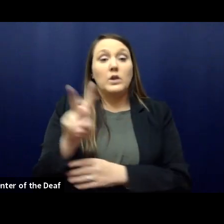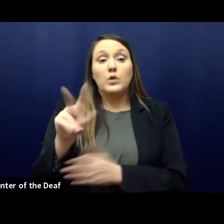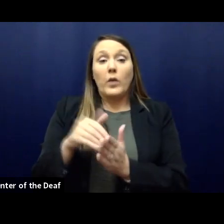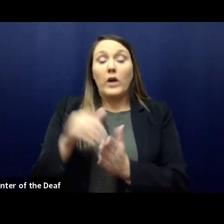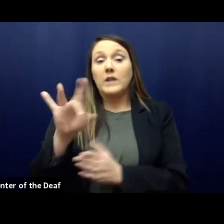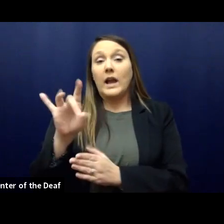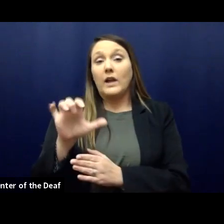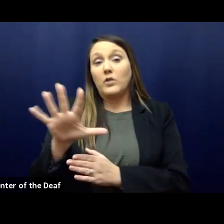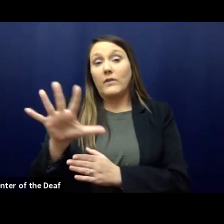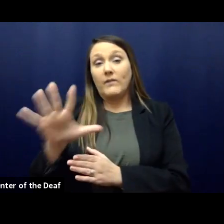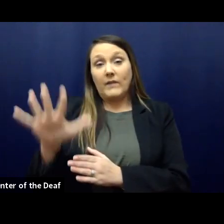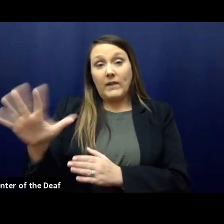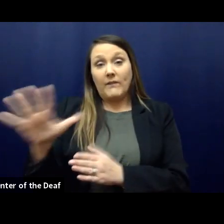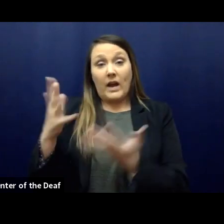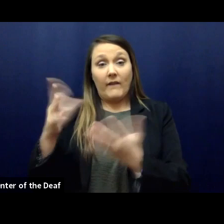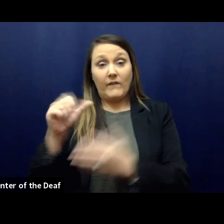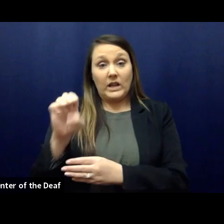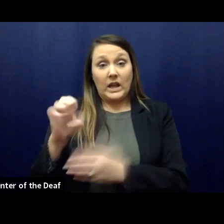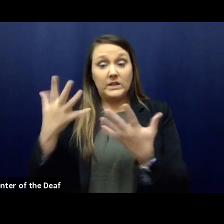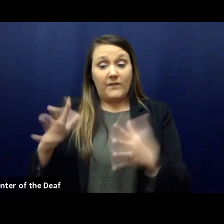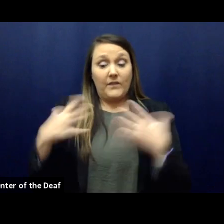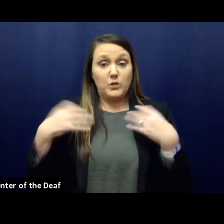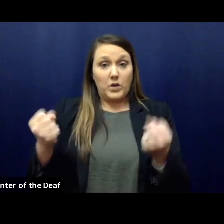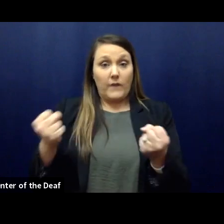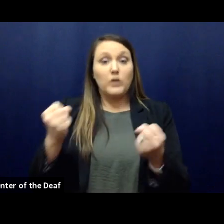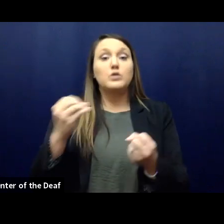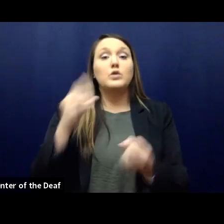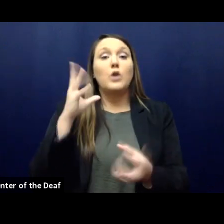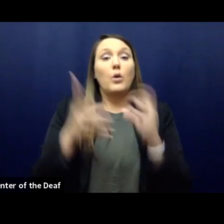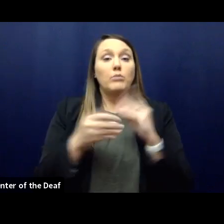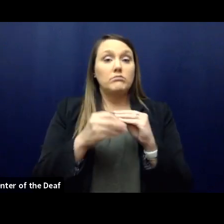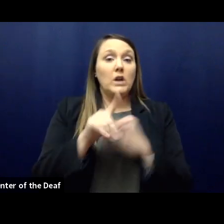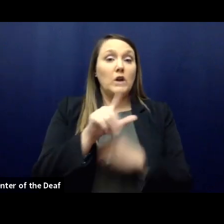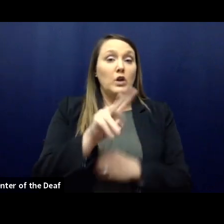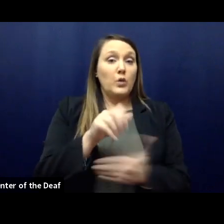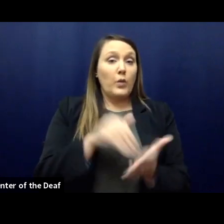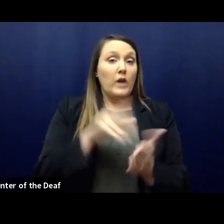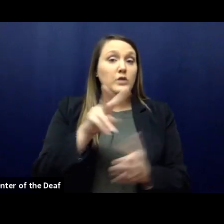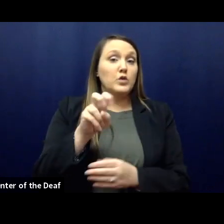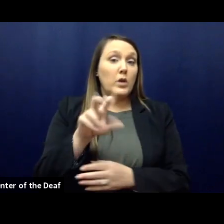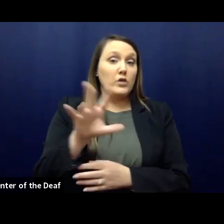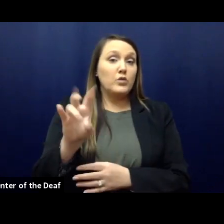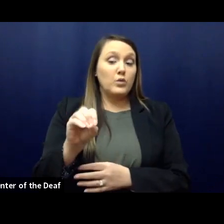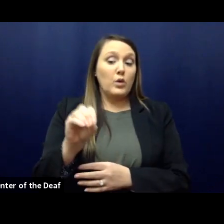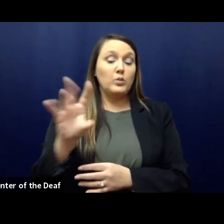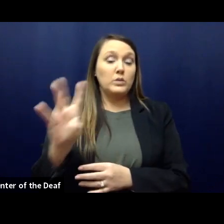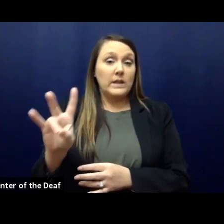2,855 of our cases have recovered, giving us 2,207 active cases.